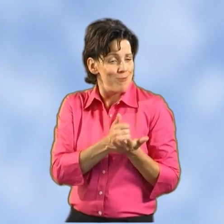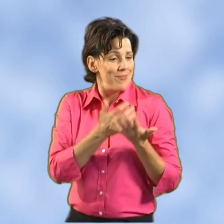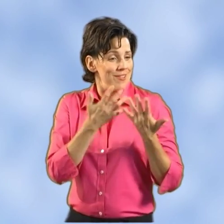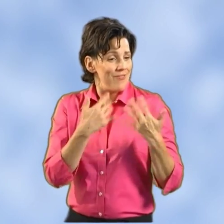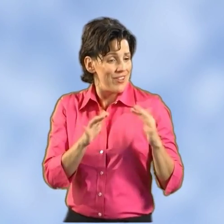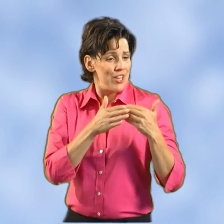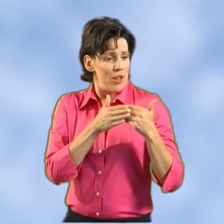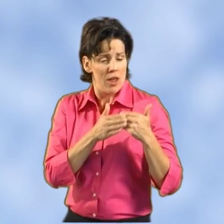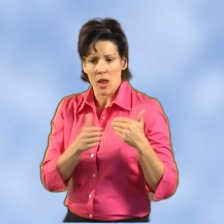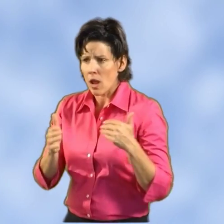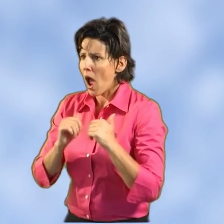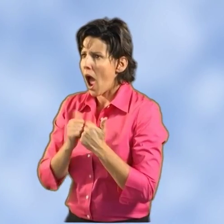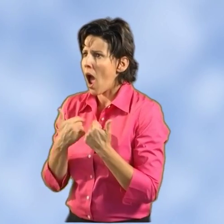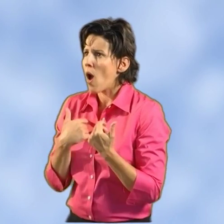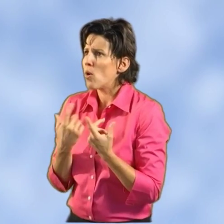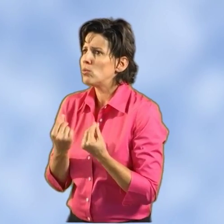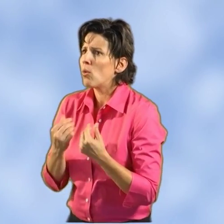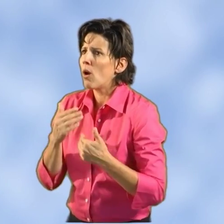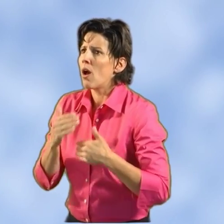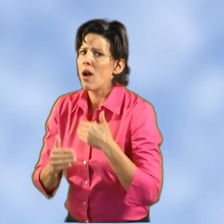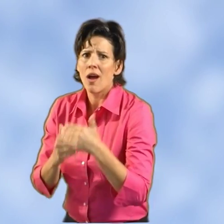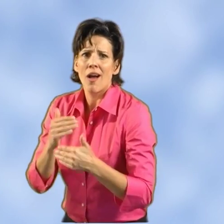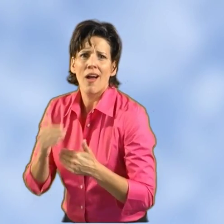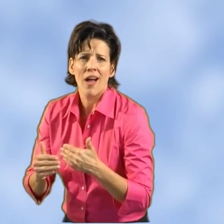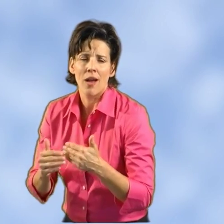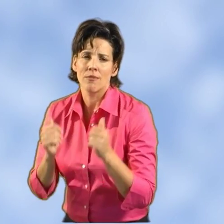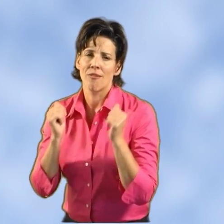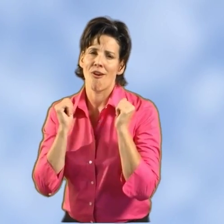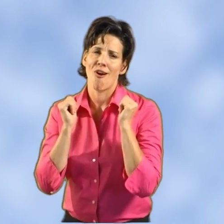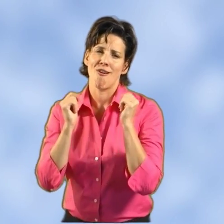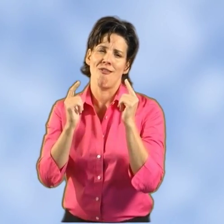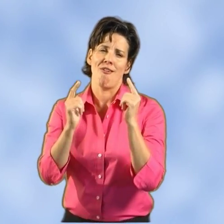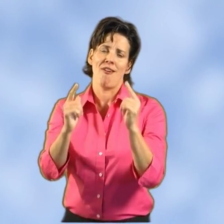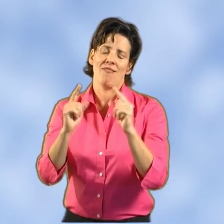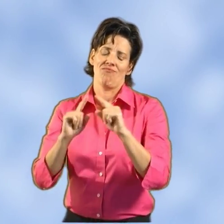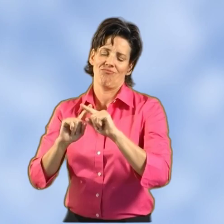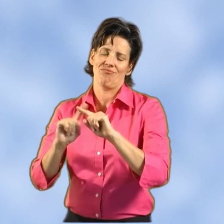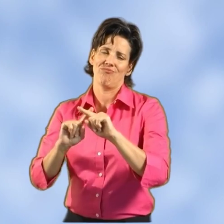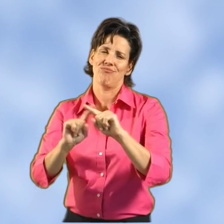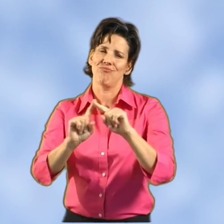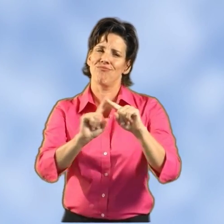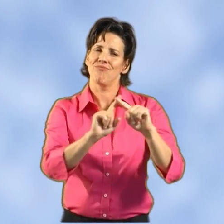they live their lives in the time after treatment. We are all different.